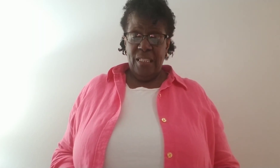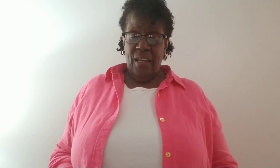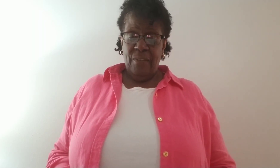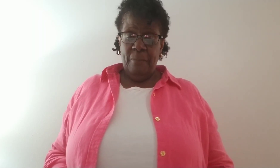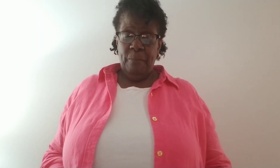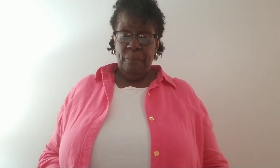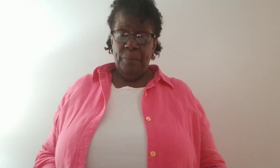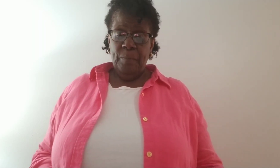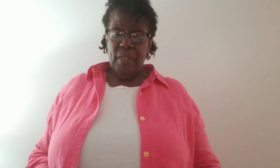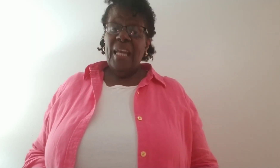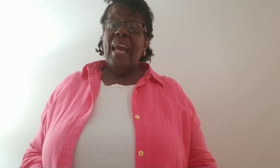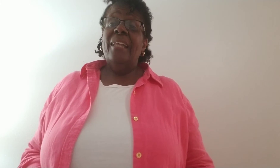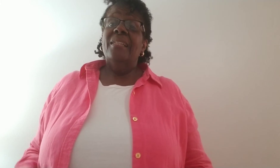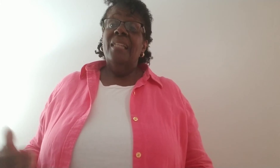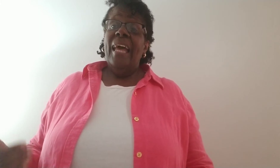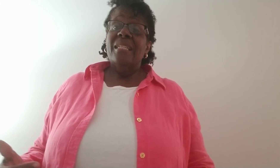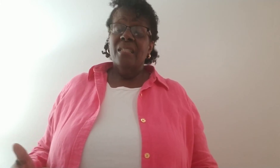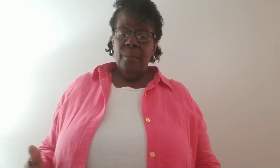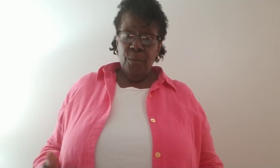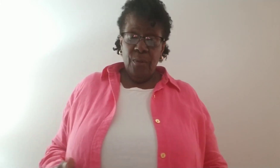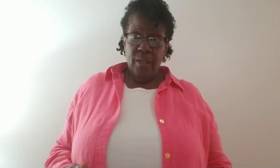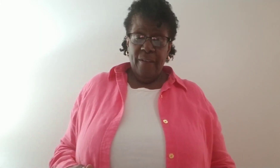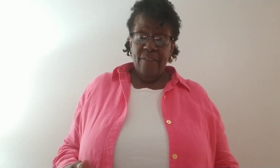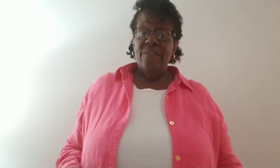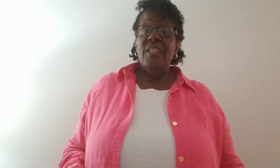42,783,277. And then the last number,